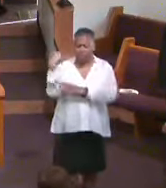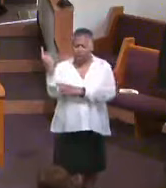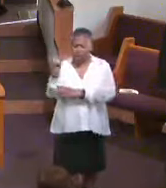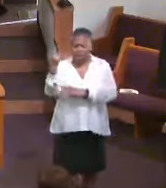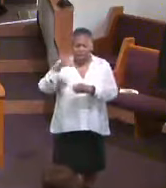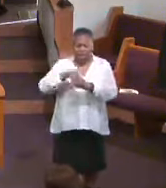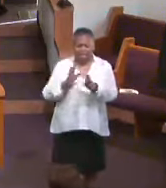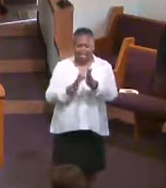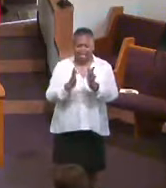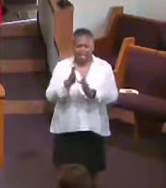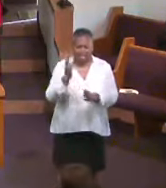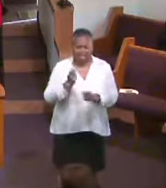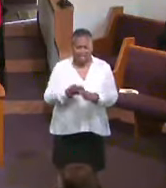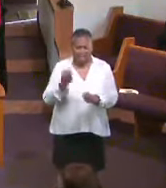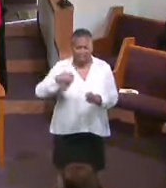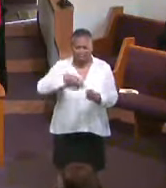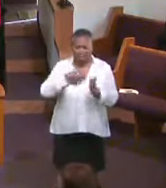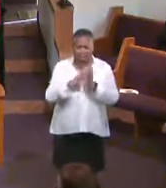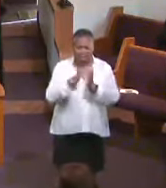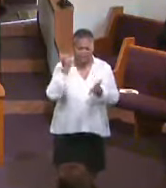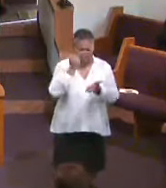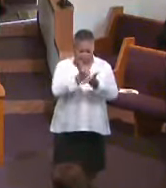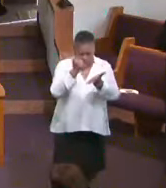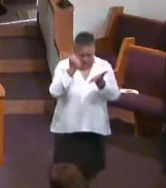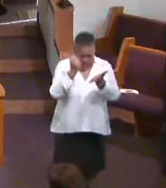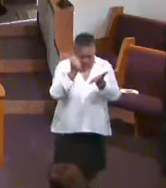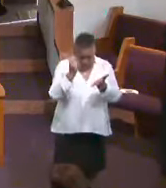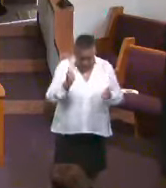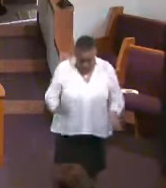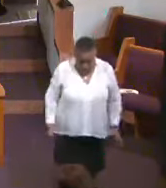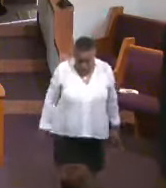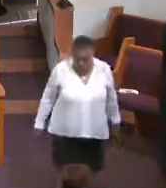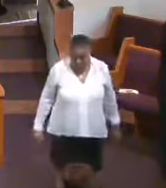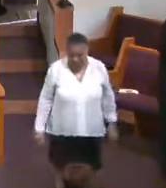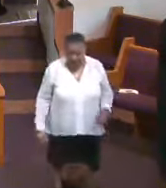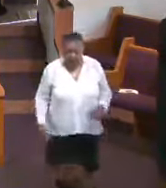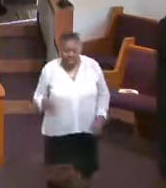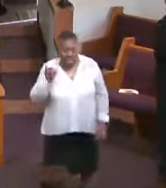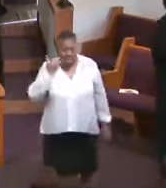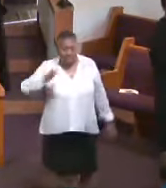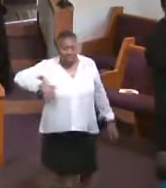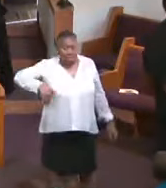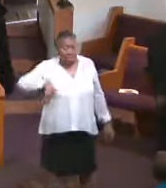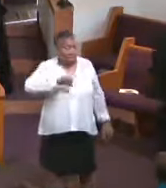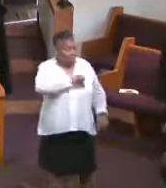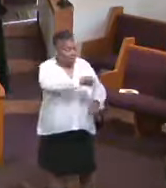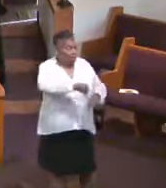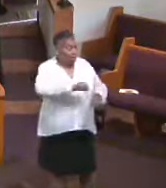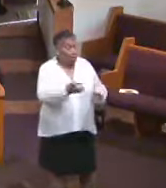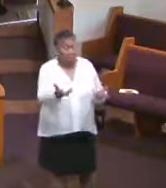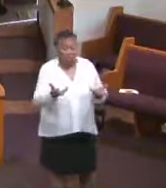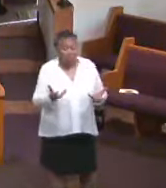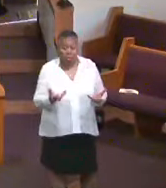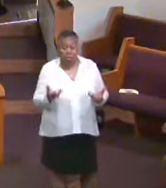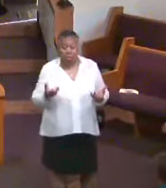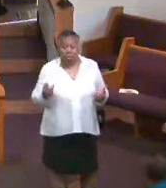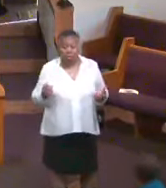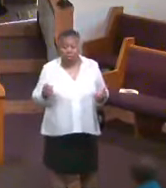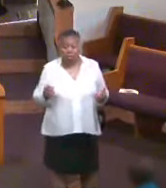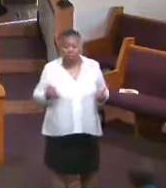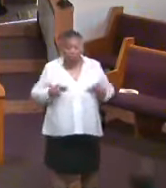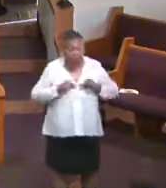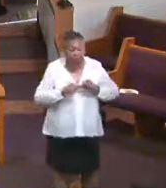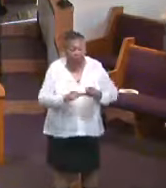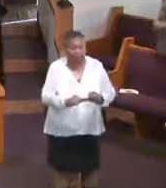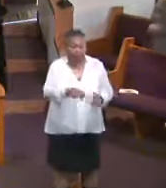In Jesus' name we do pray. Amen. If you have not been anointed and wish to be anointed, we ask that you